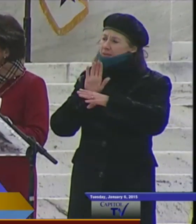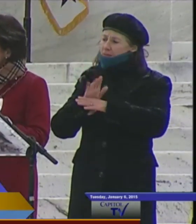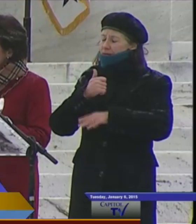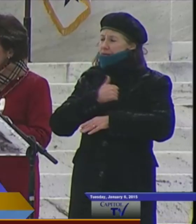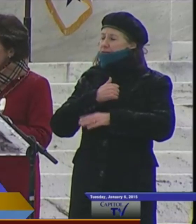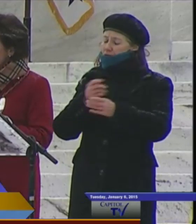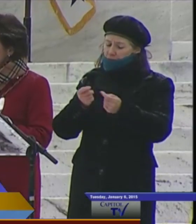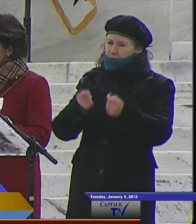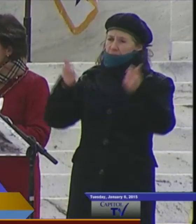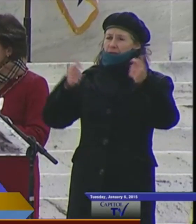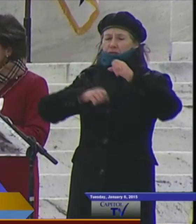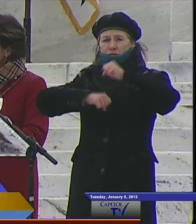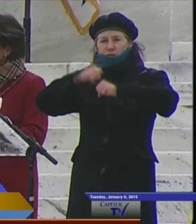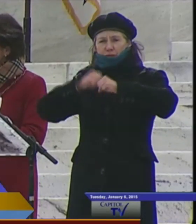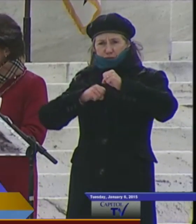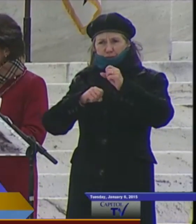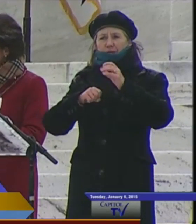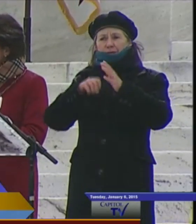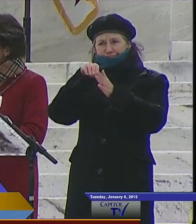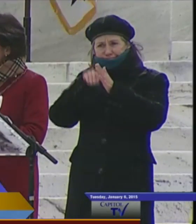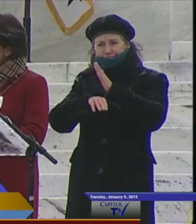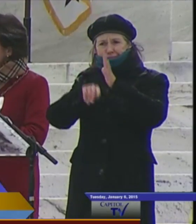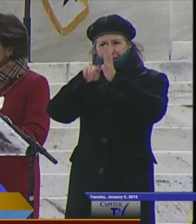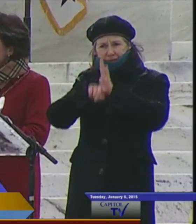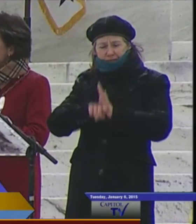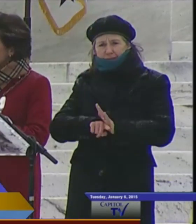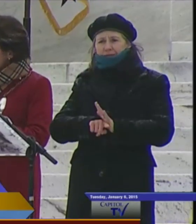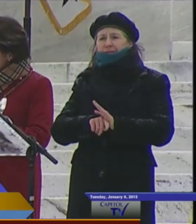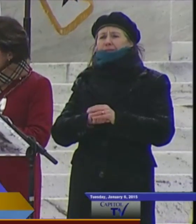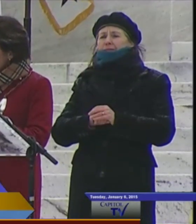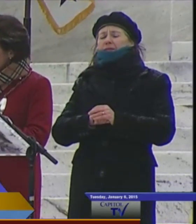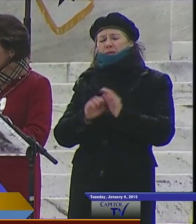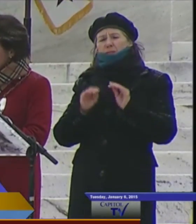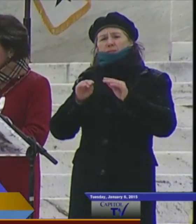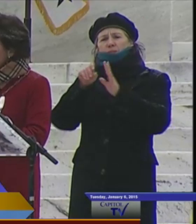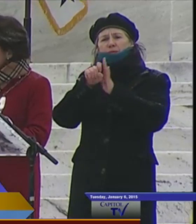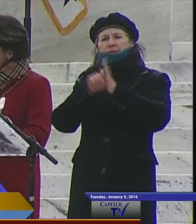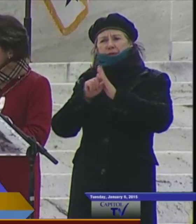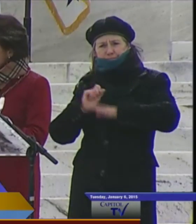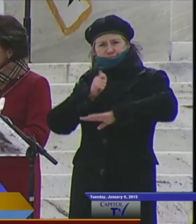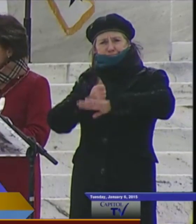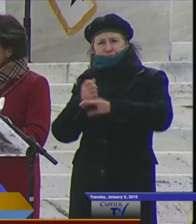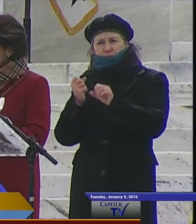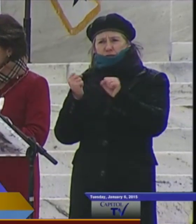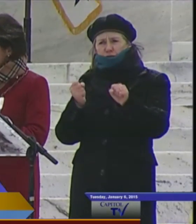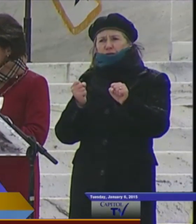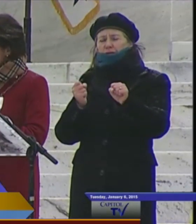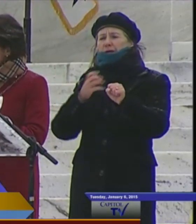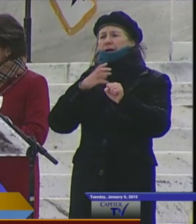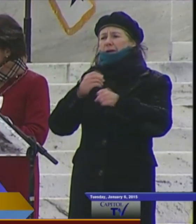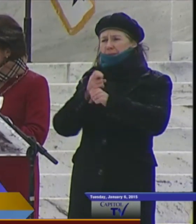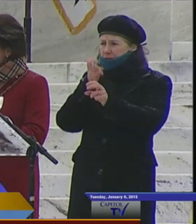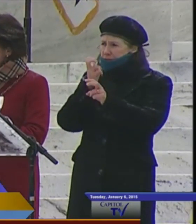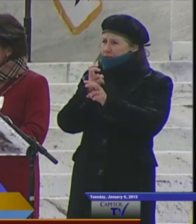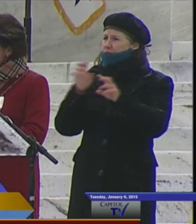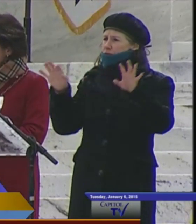eliminating our structural deficit over the next several years to put our state on a sound footing and to making the tough choices so